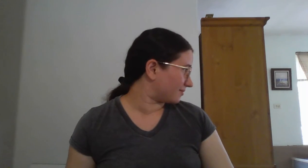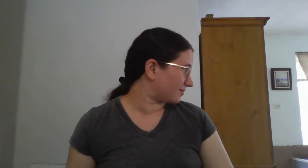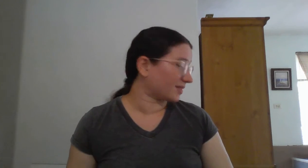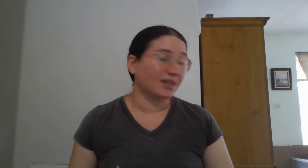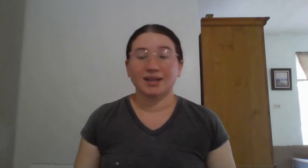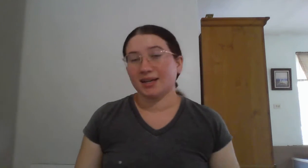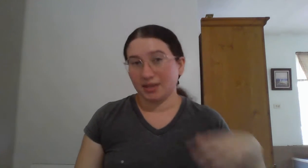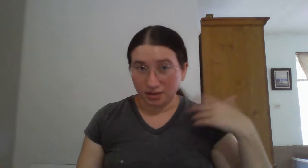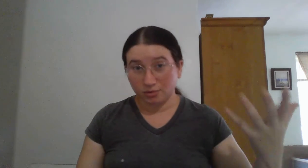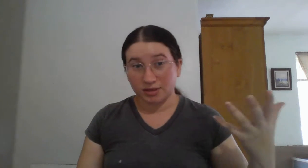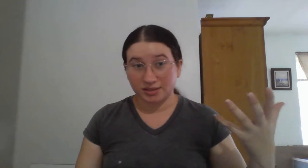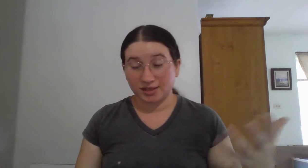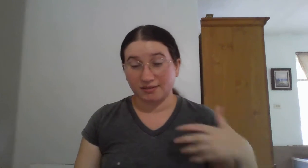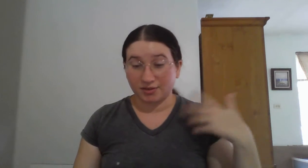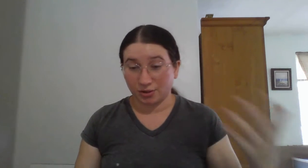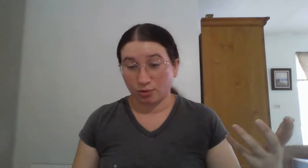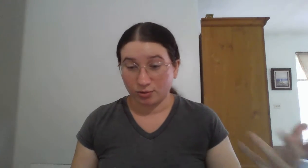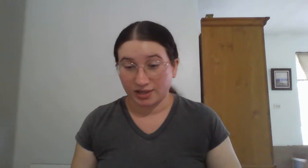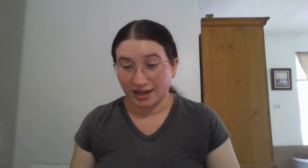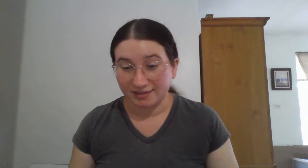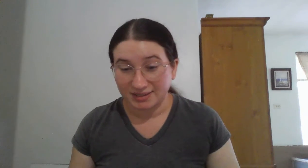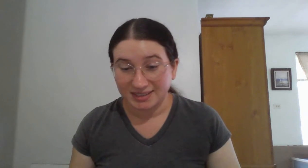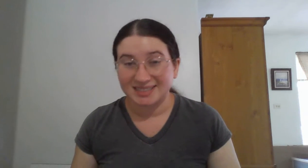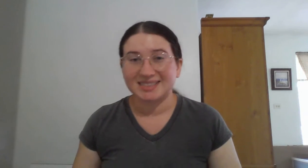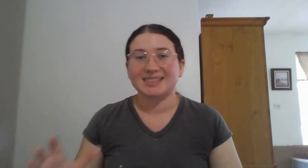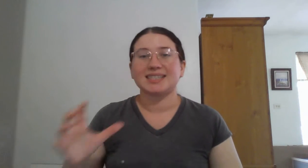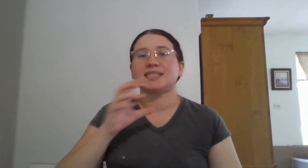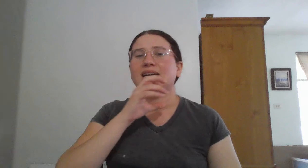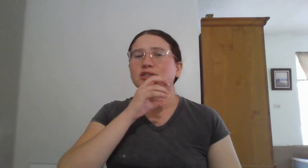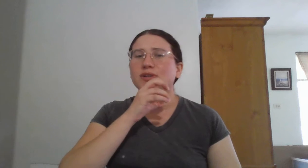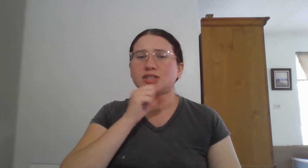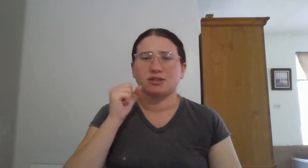any serious. Another way to sign very old that I have seen is the exaggeration of.